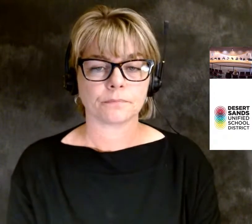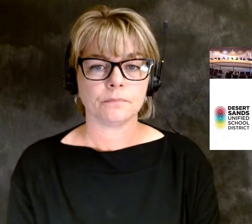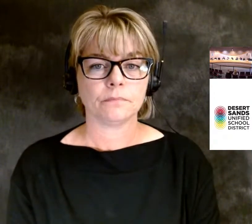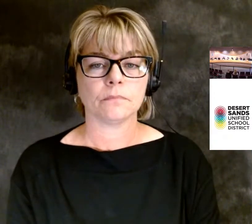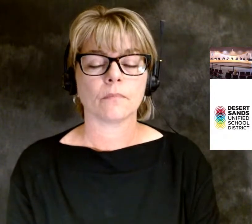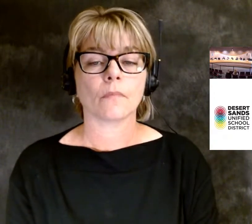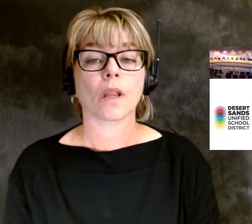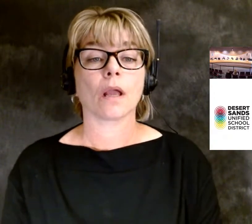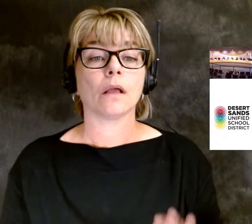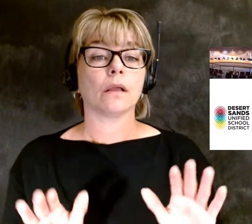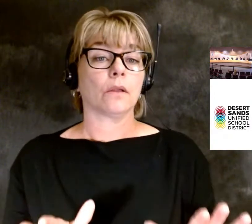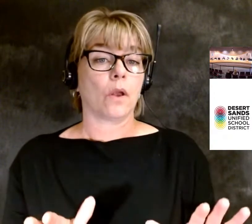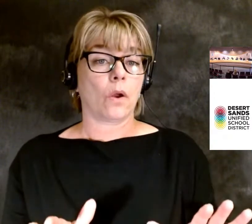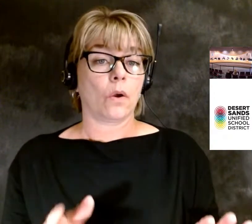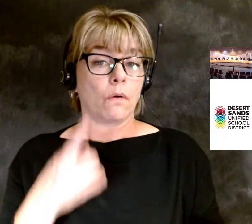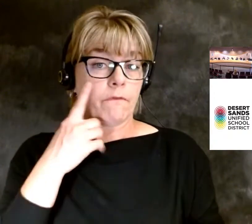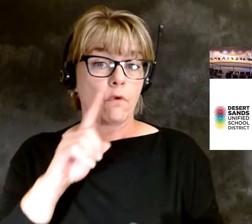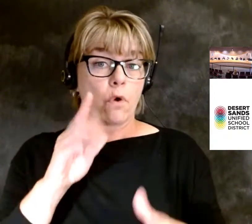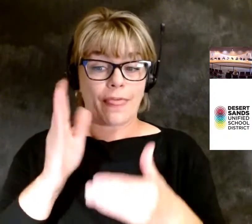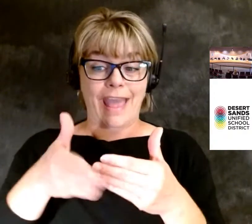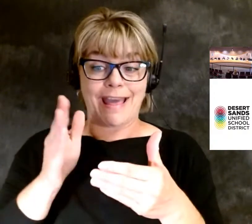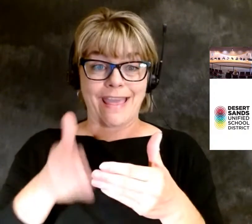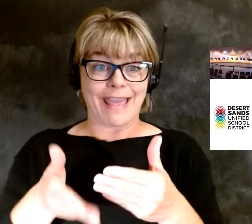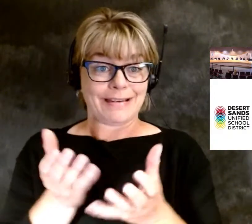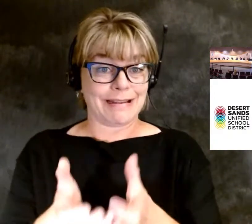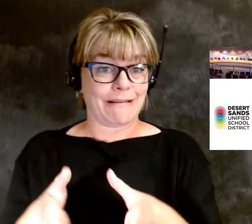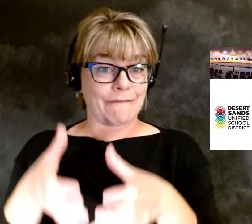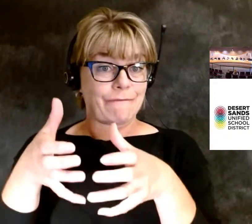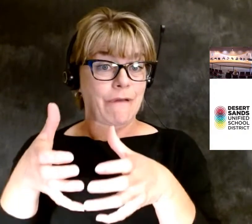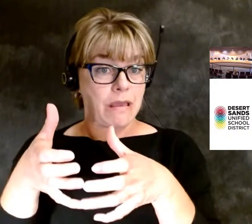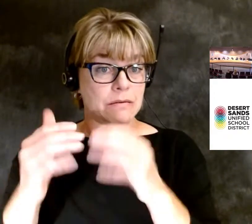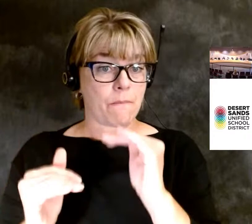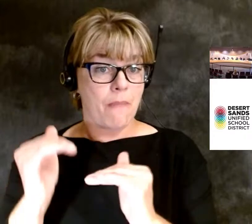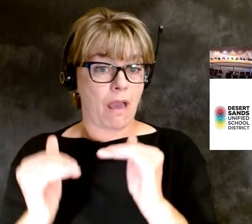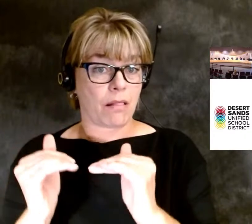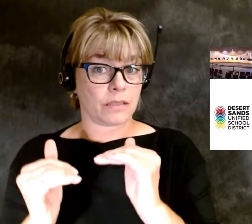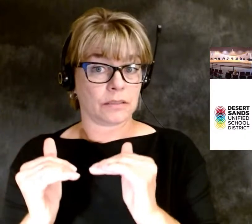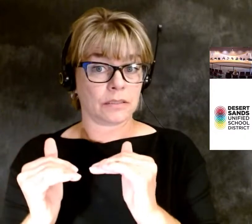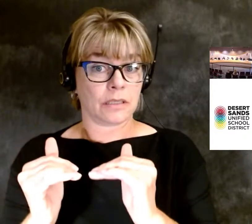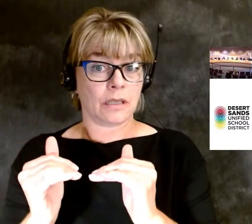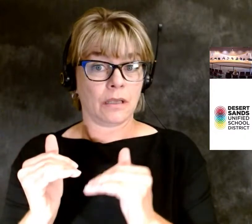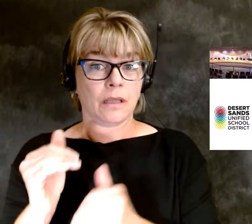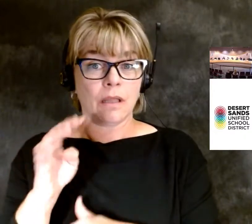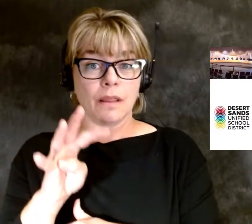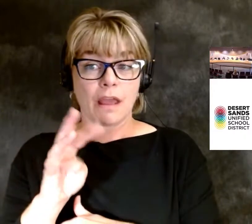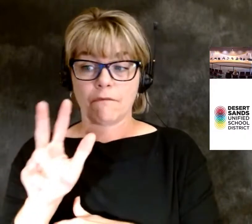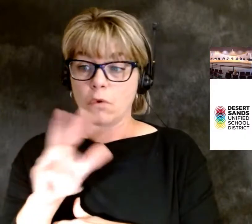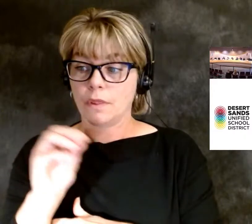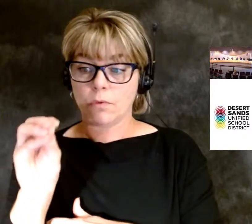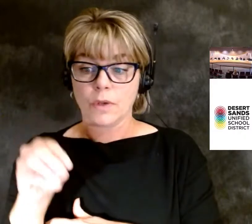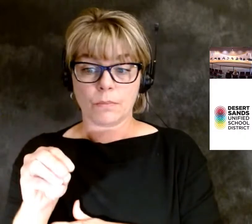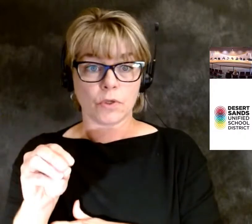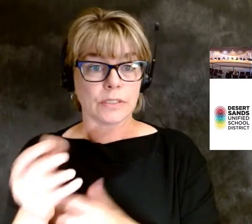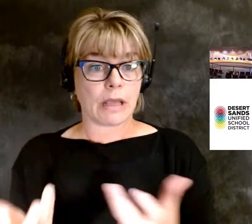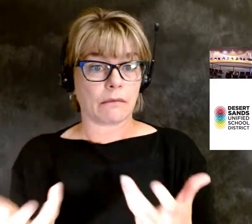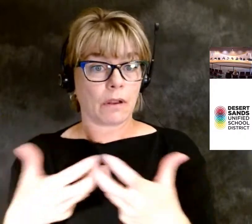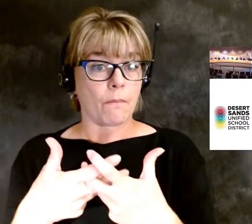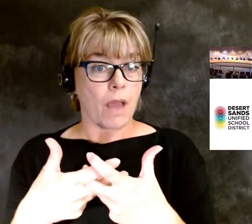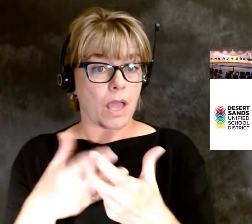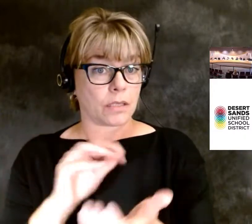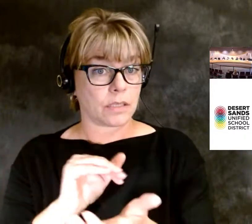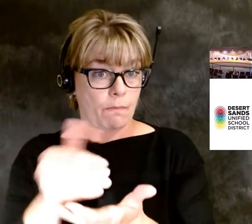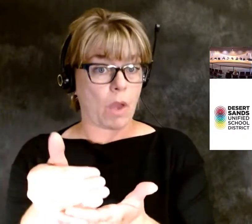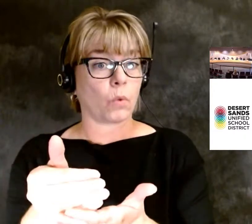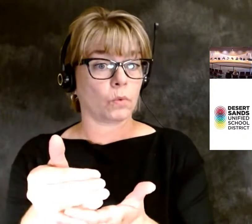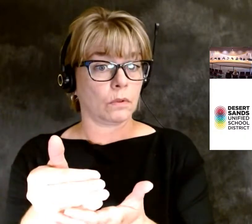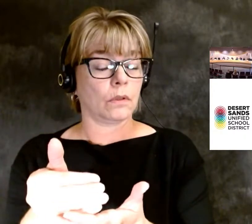So of that ending fund balance that had that 43% combined amount, here